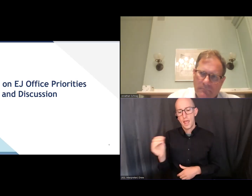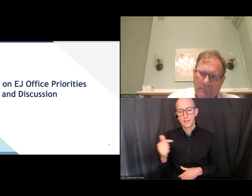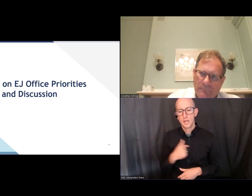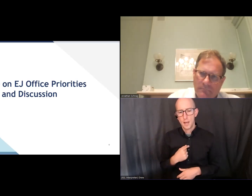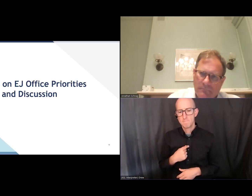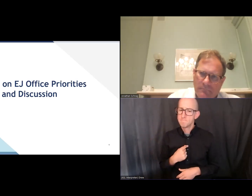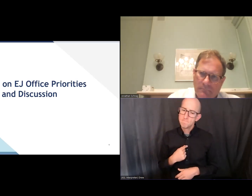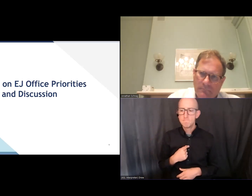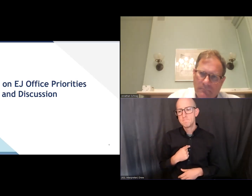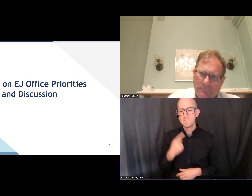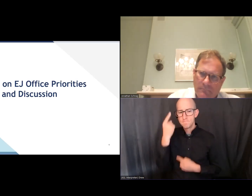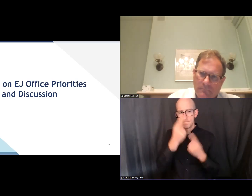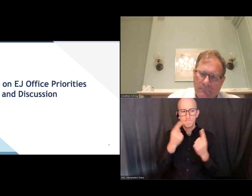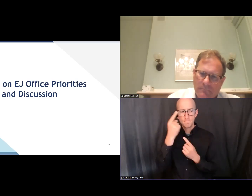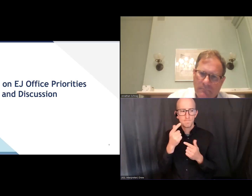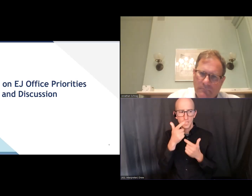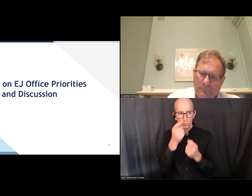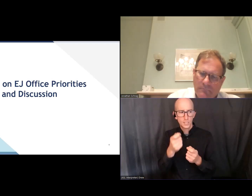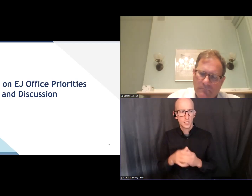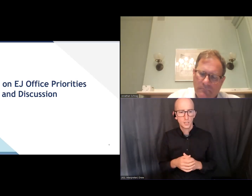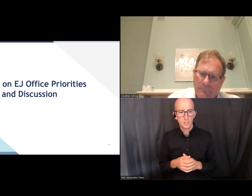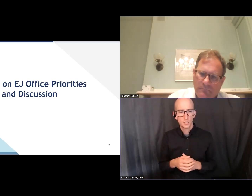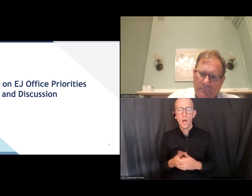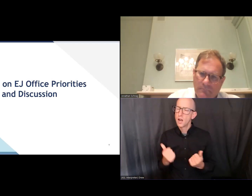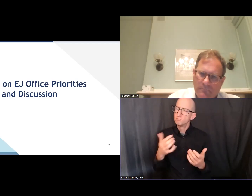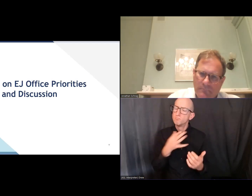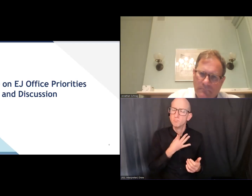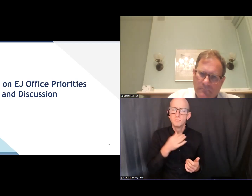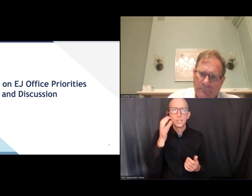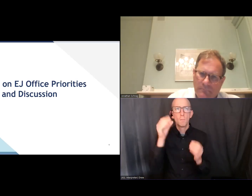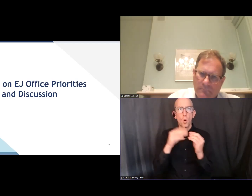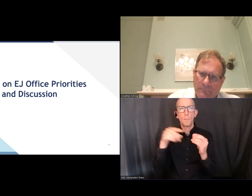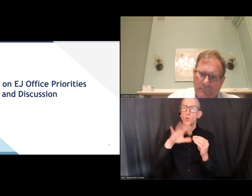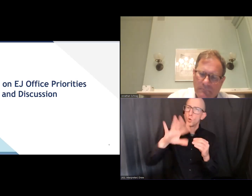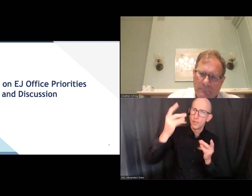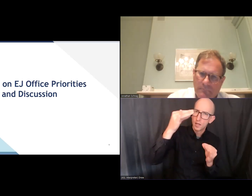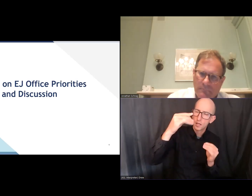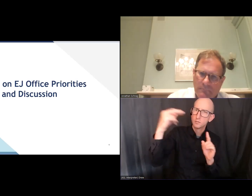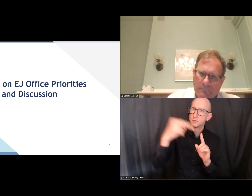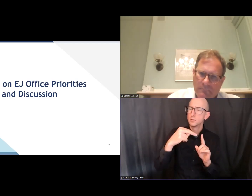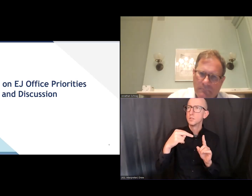interested in I would be interested to hear more in how you are thinking about